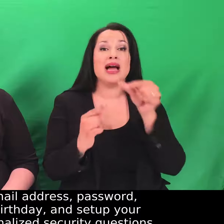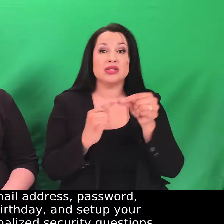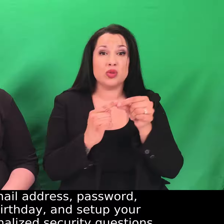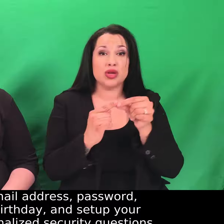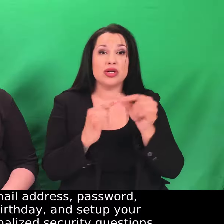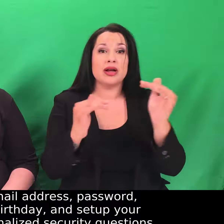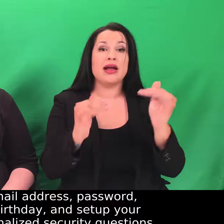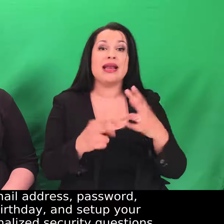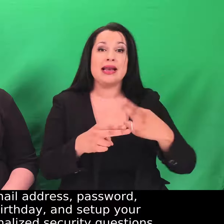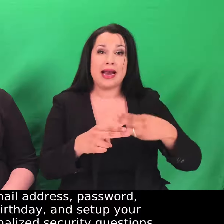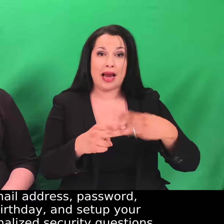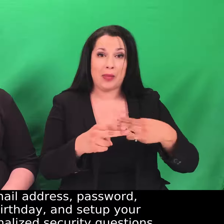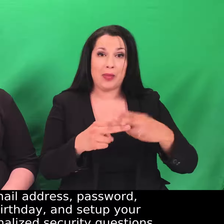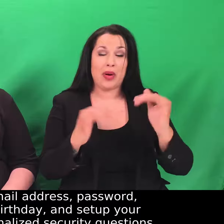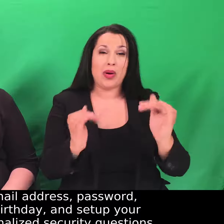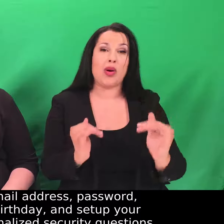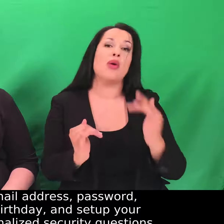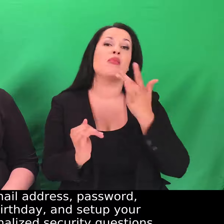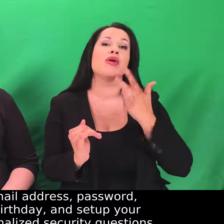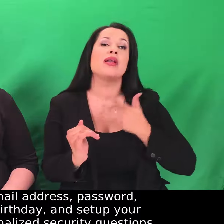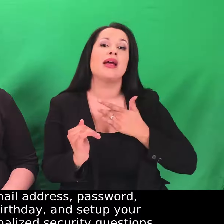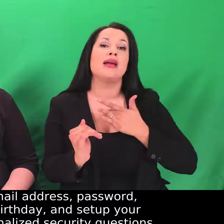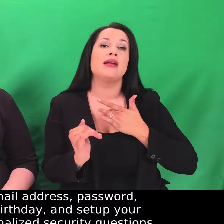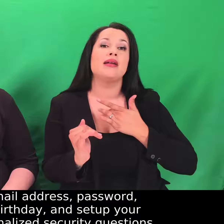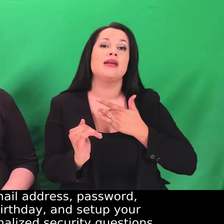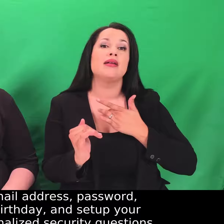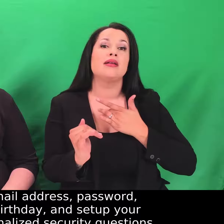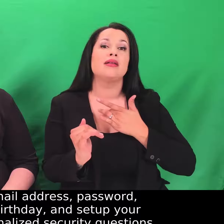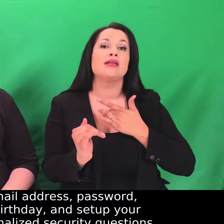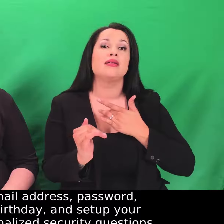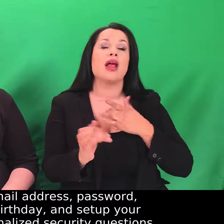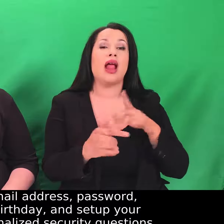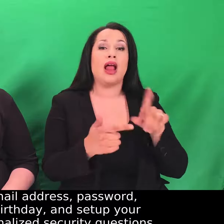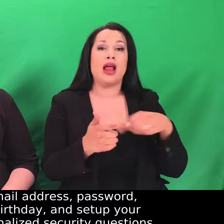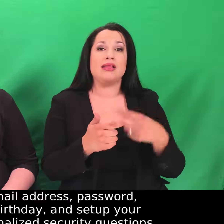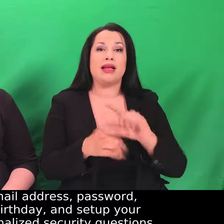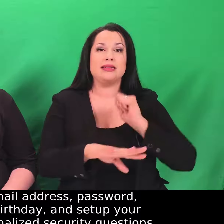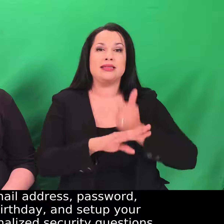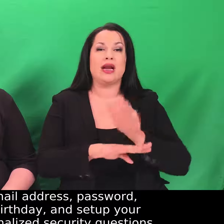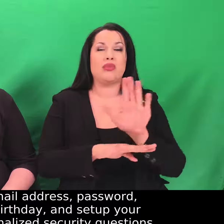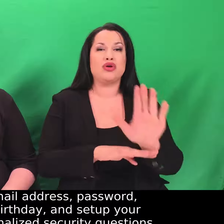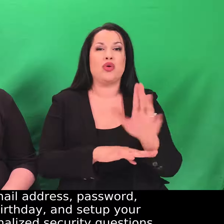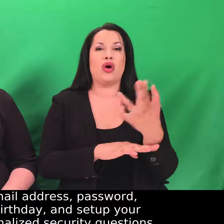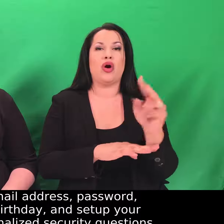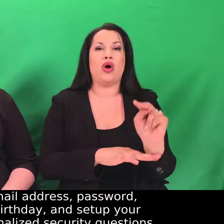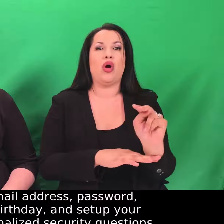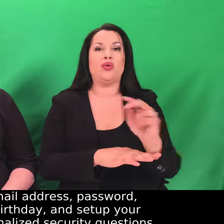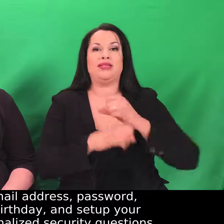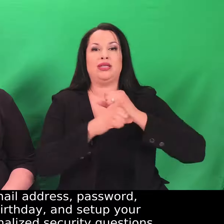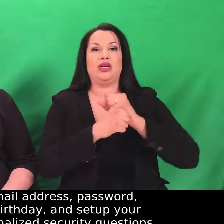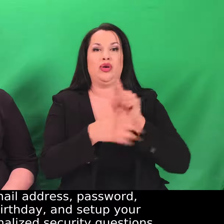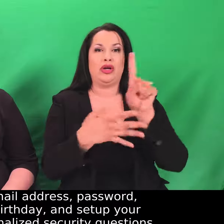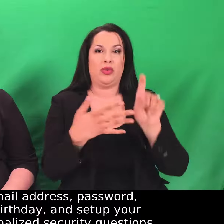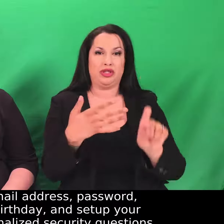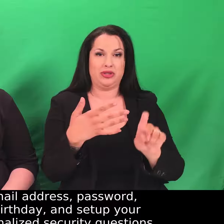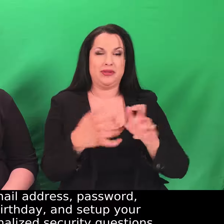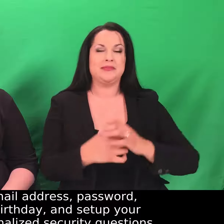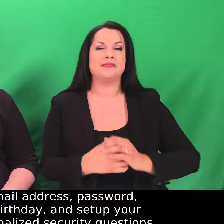name, birthday, and set up your own personalized security questions.